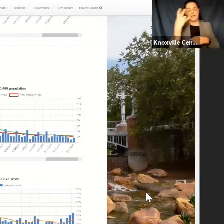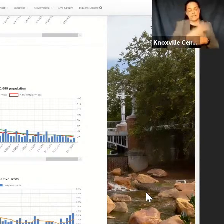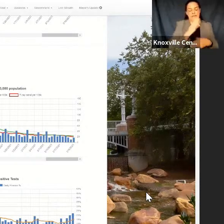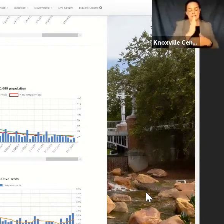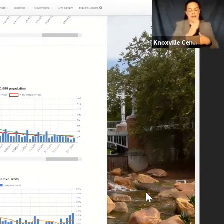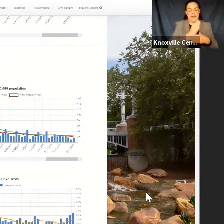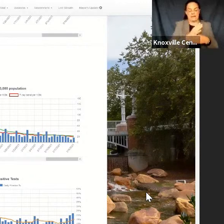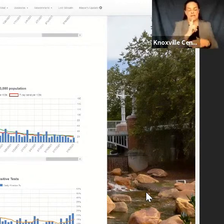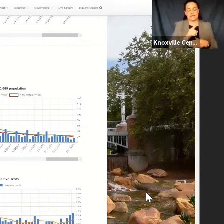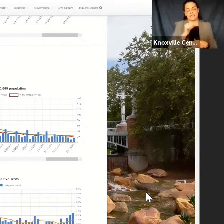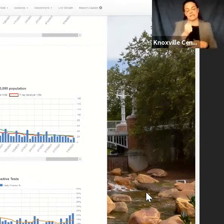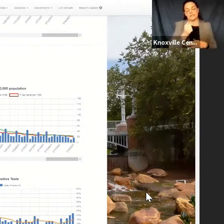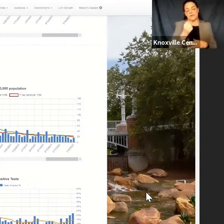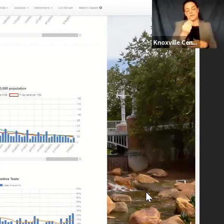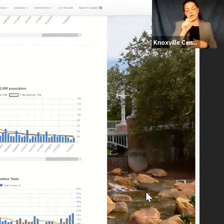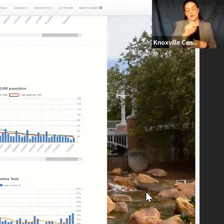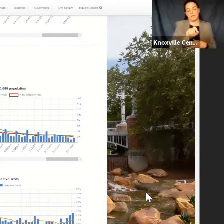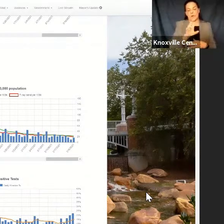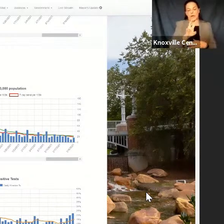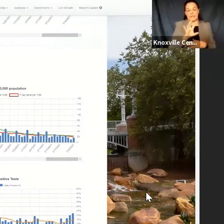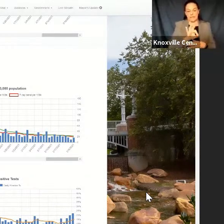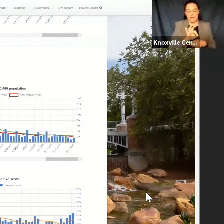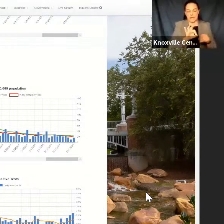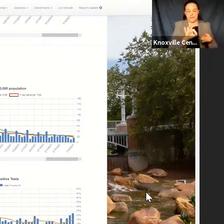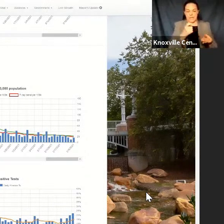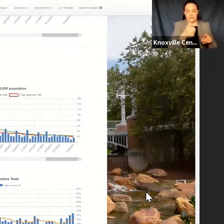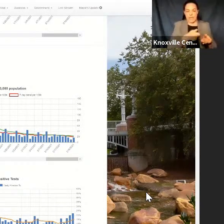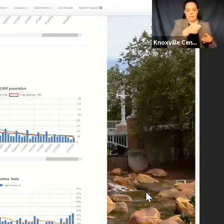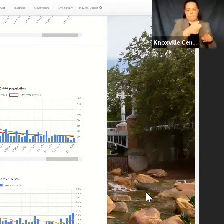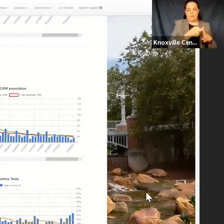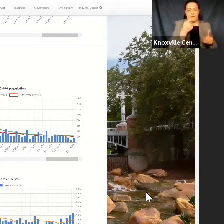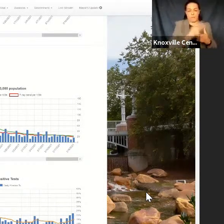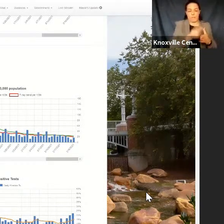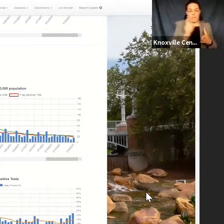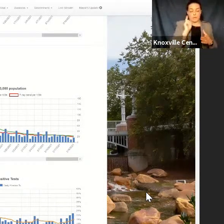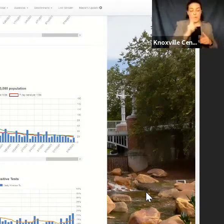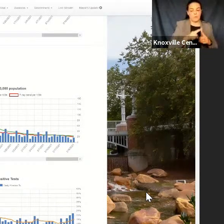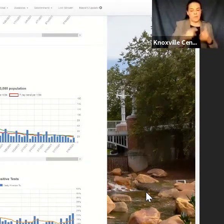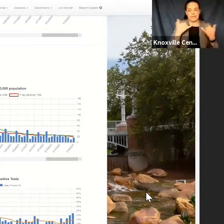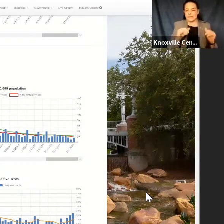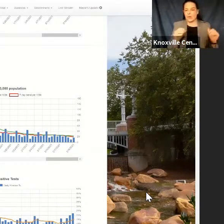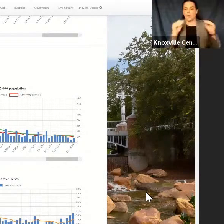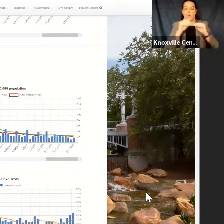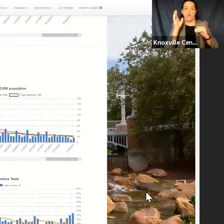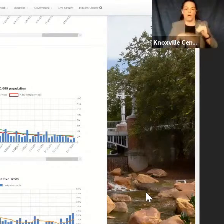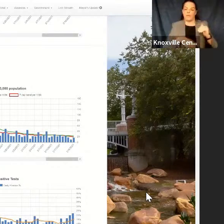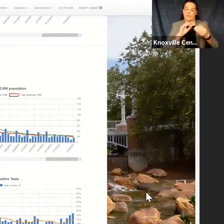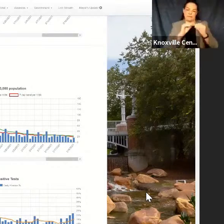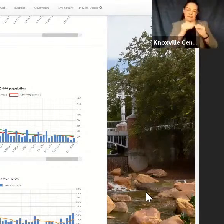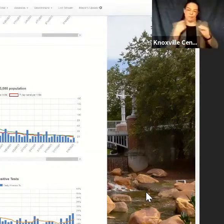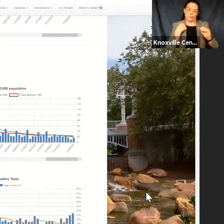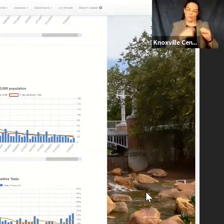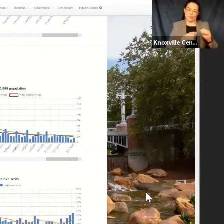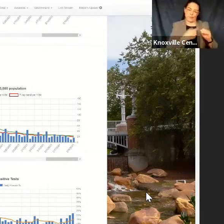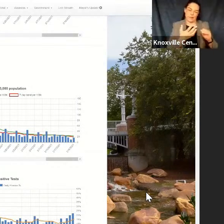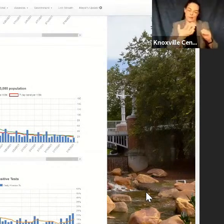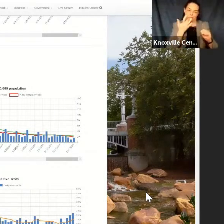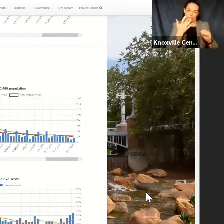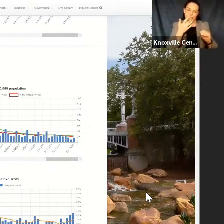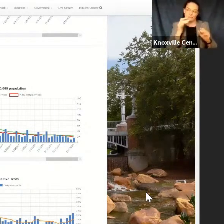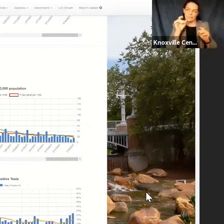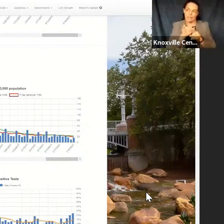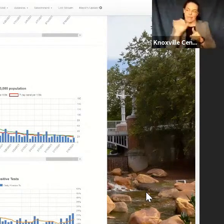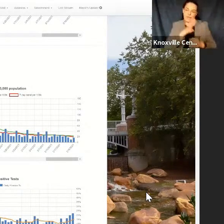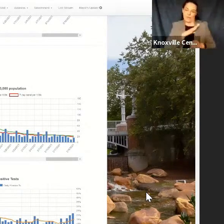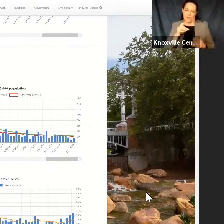County is 14.79, which is slightly up from last week, but still above the recession barriers as identified by the Board of Health.